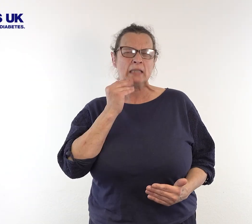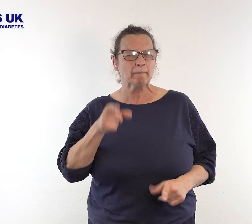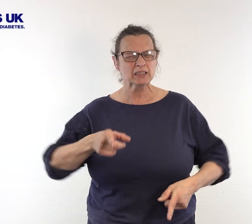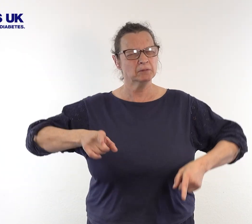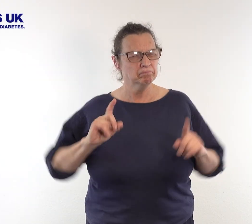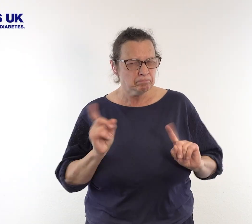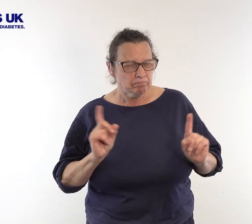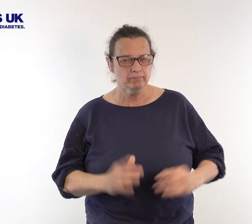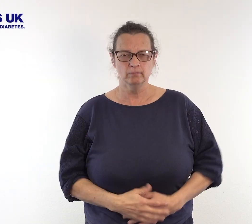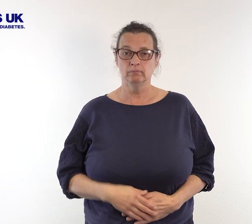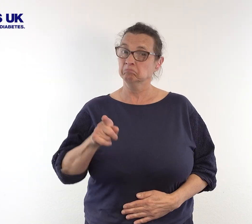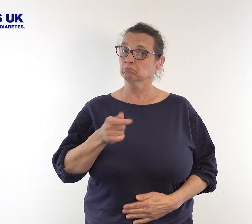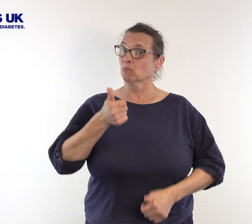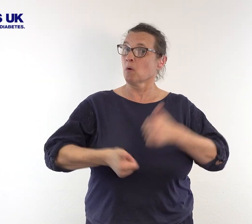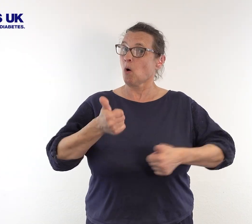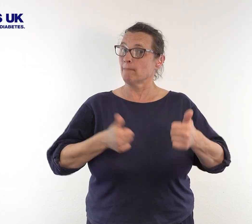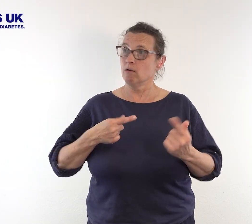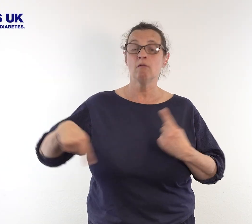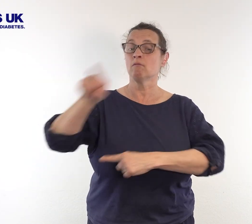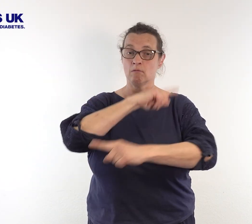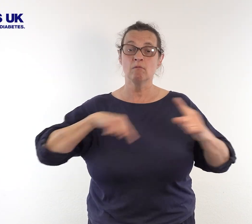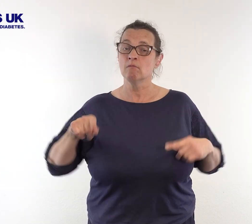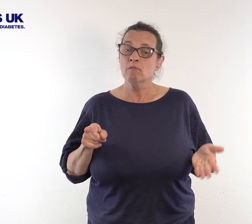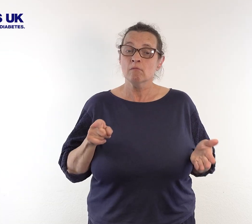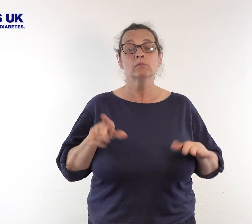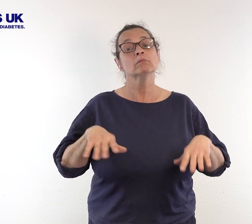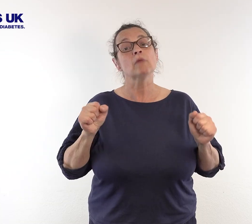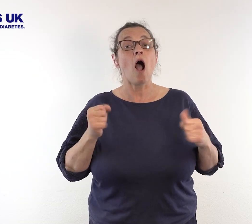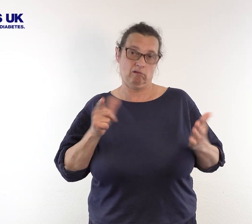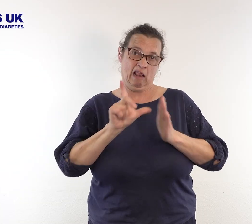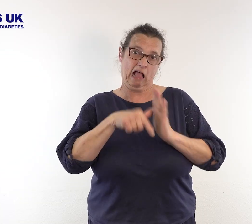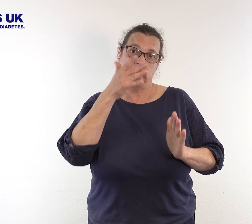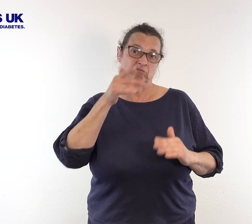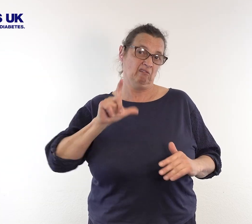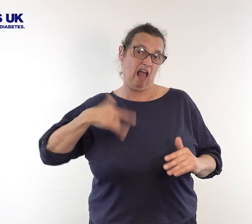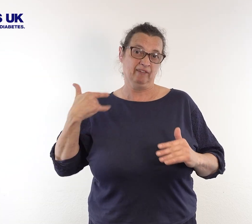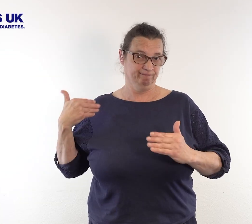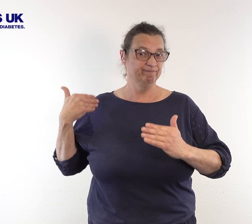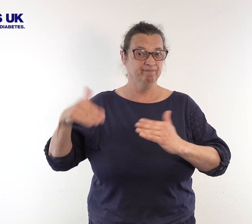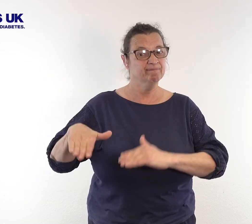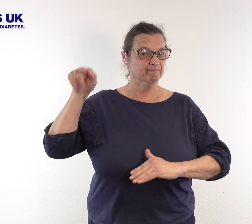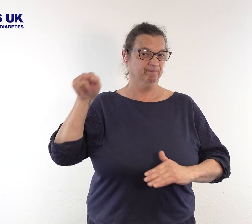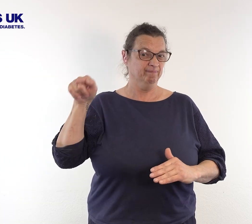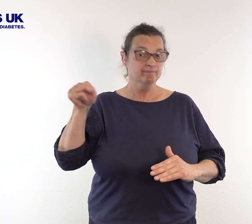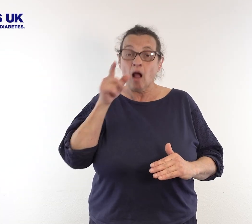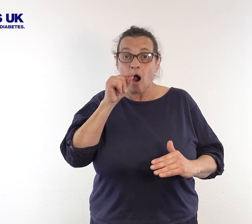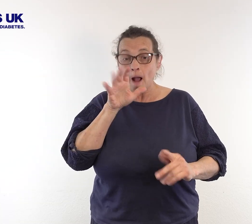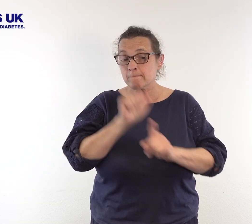Type 2 diabetes. Type 2 is the most common form of diabetes. This type usually